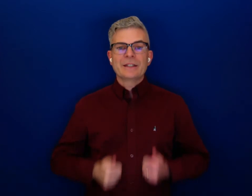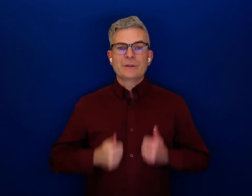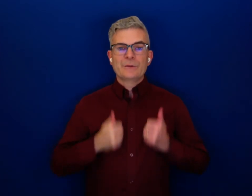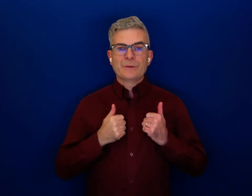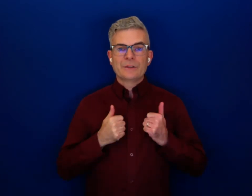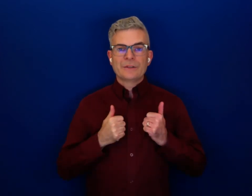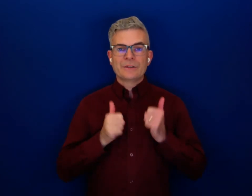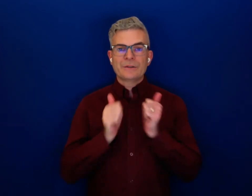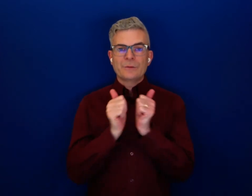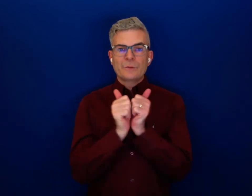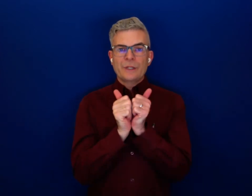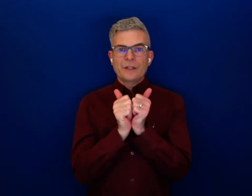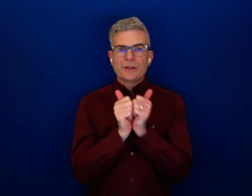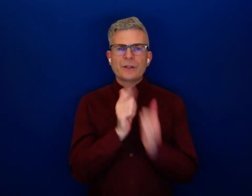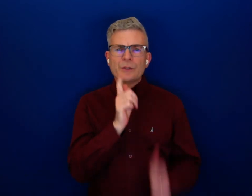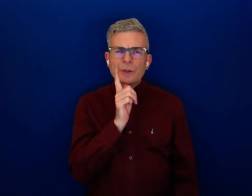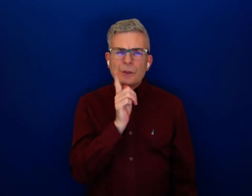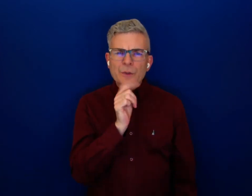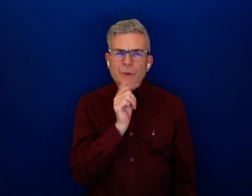Live with who?